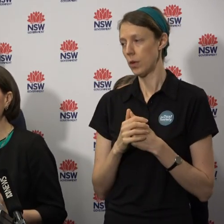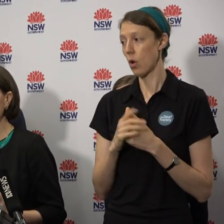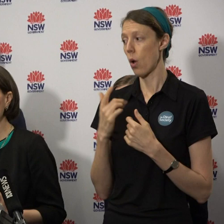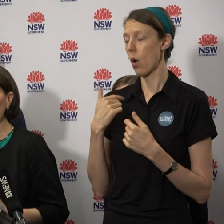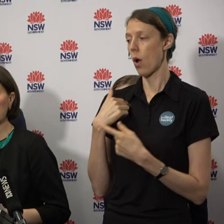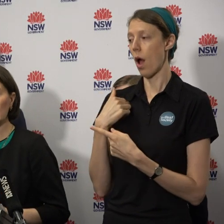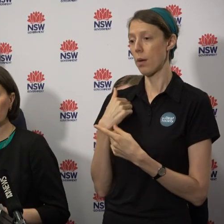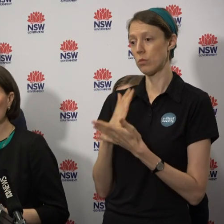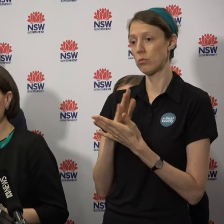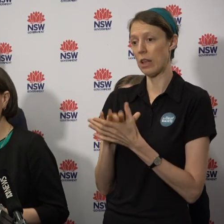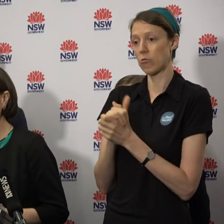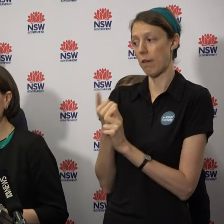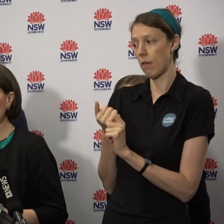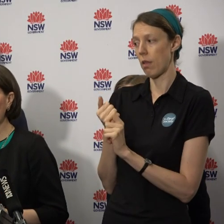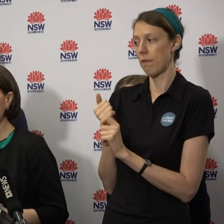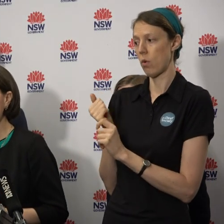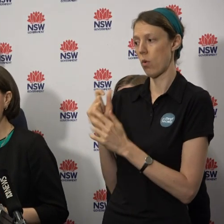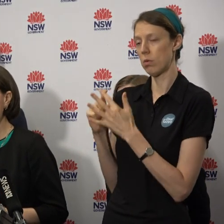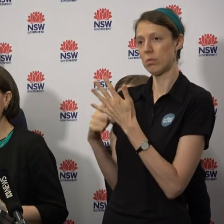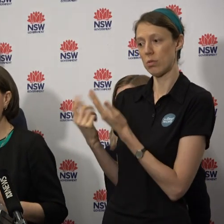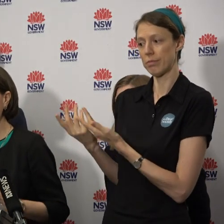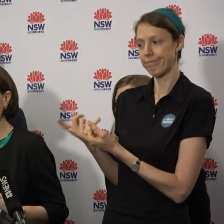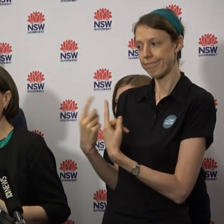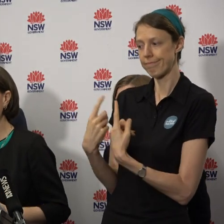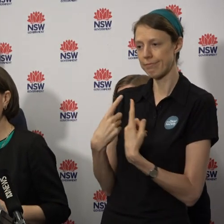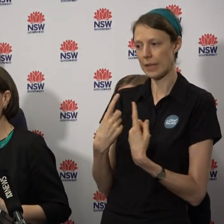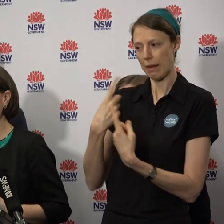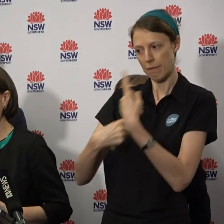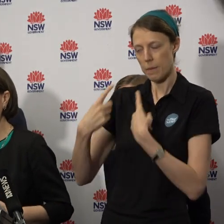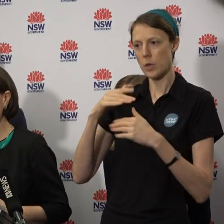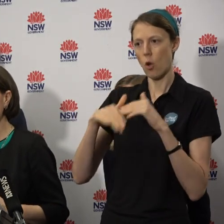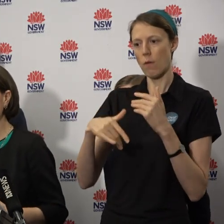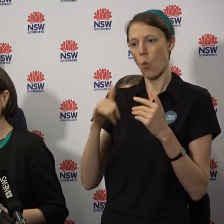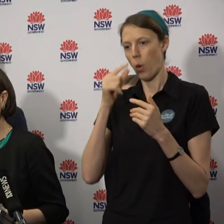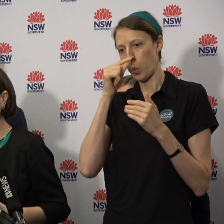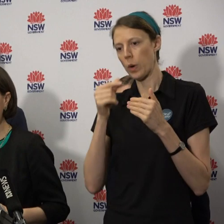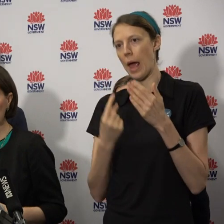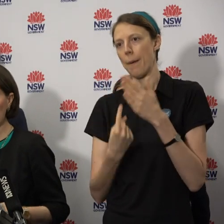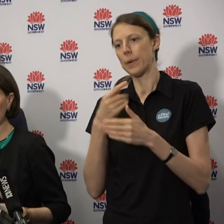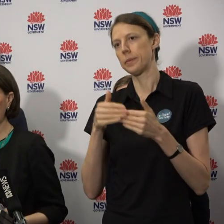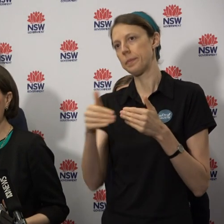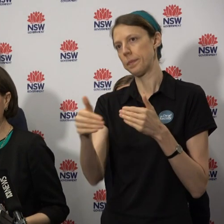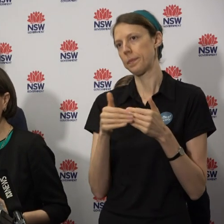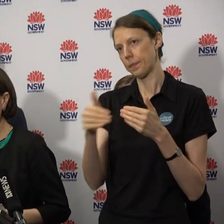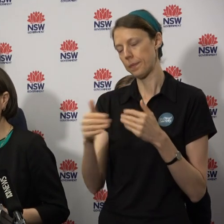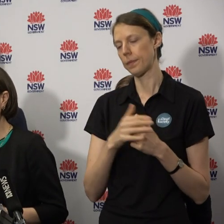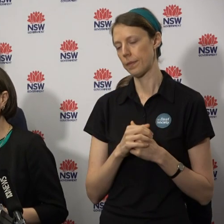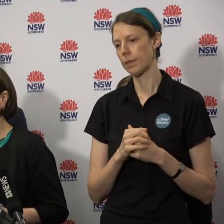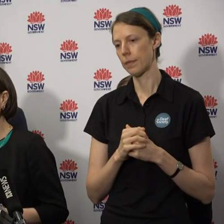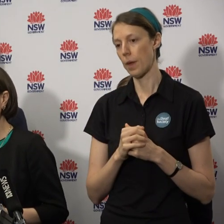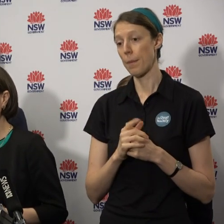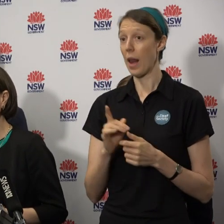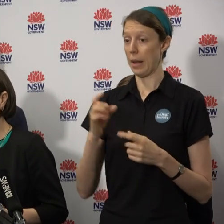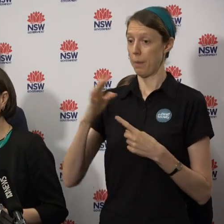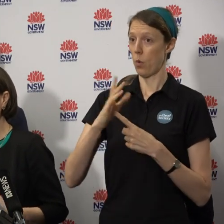what we need to do is learn from what's happened elsewhere, but make sure we reduce the spread as much as possible. And that's why from day one, the